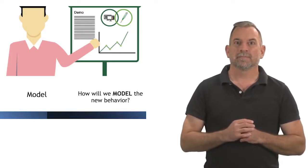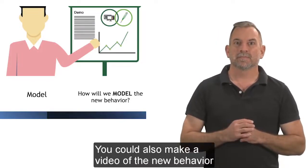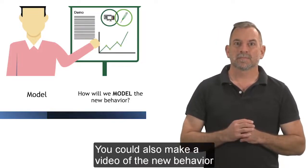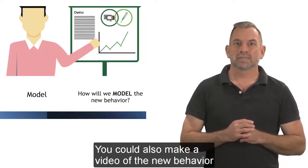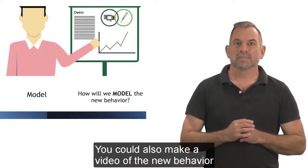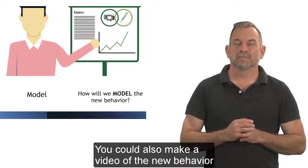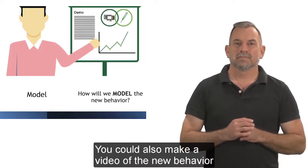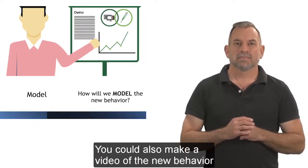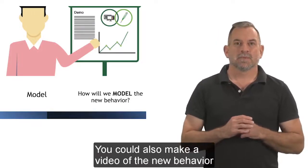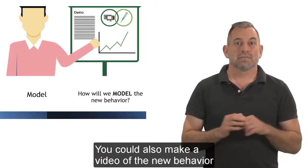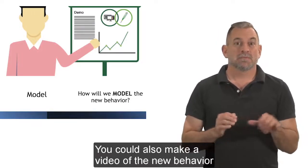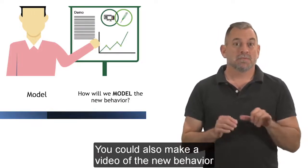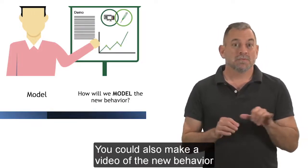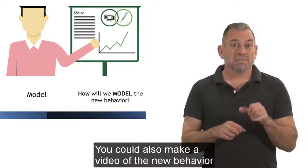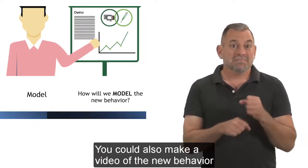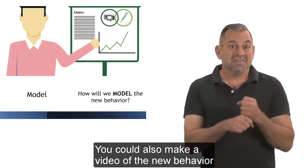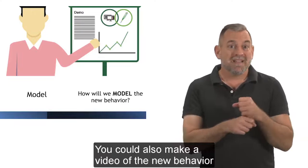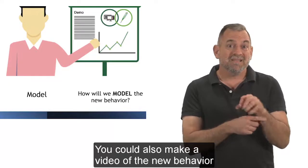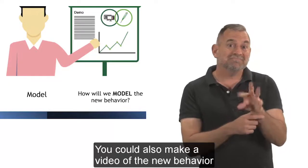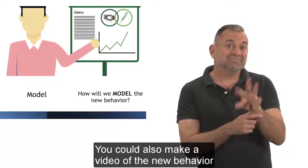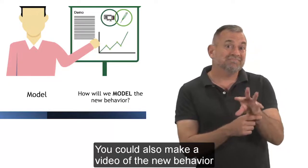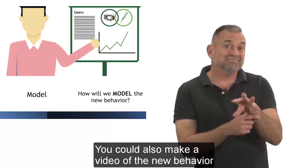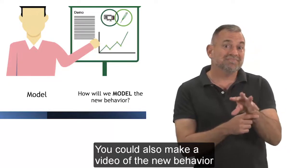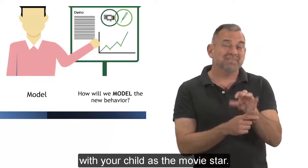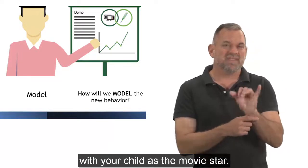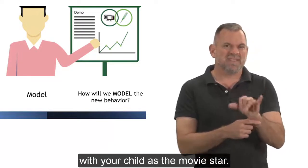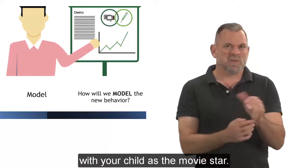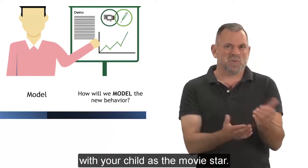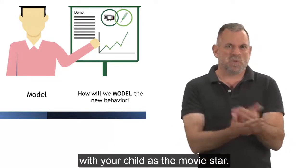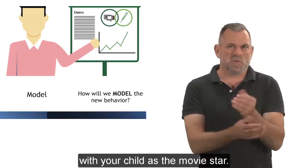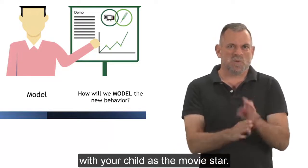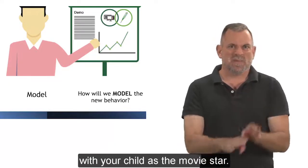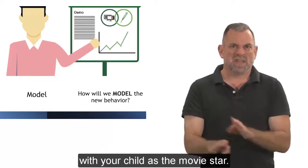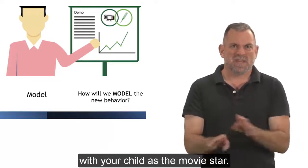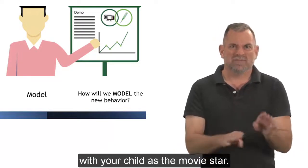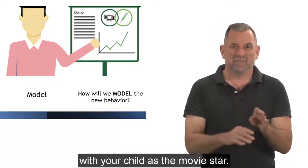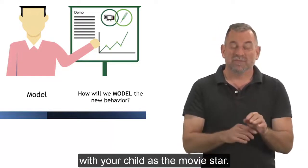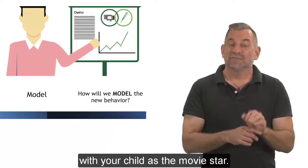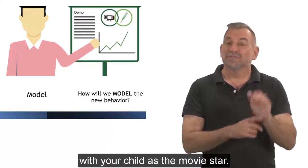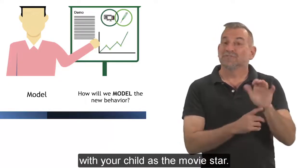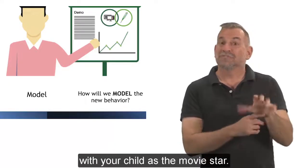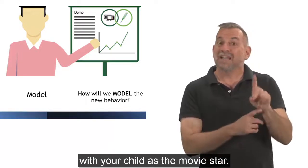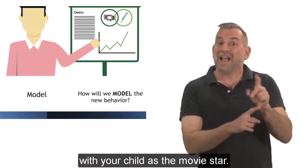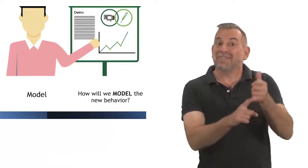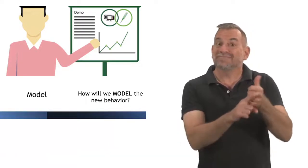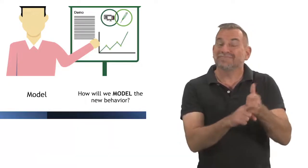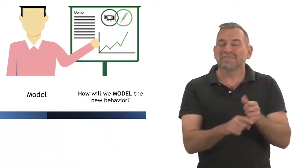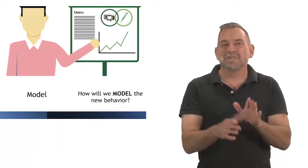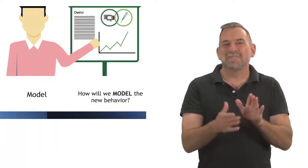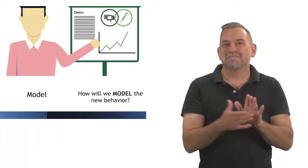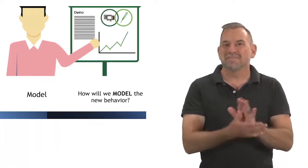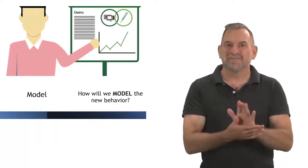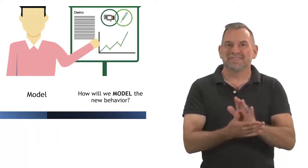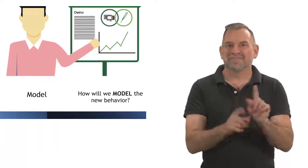You could also make a video of the new behavior with your child as the movie star.